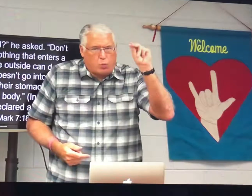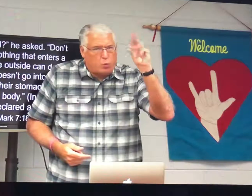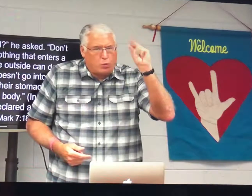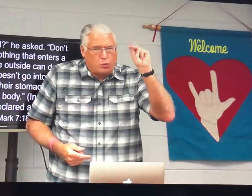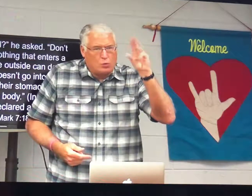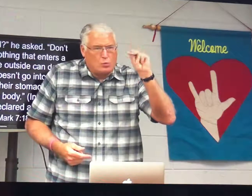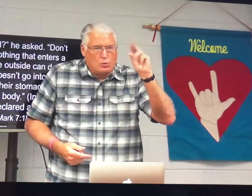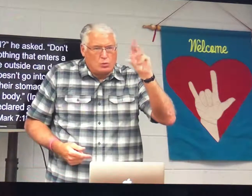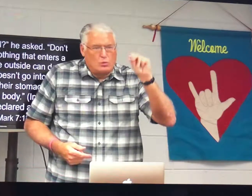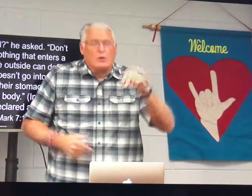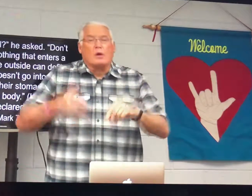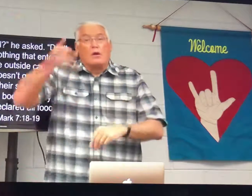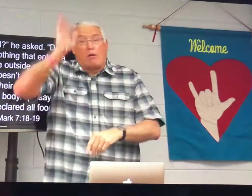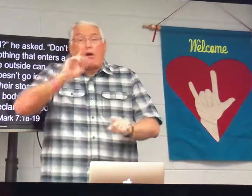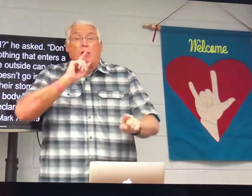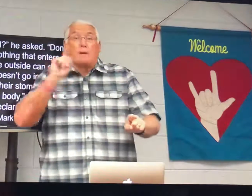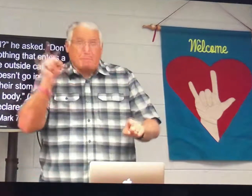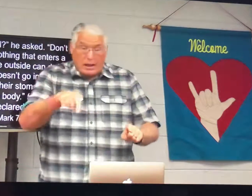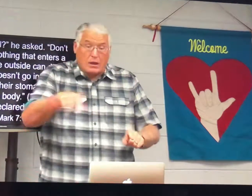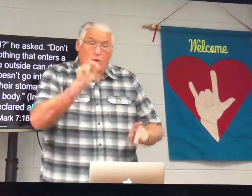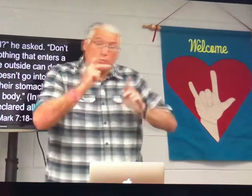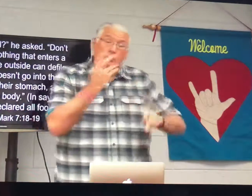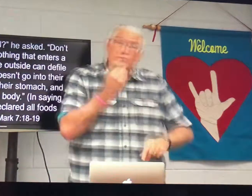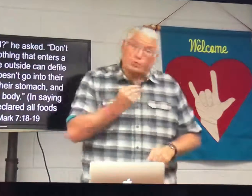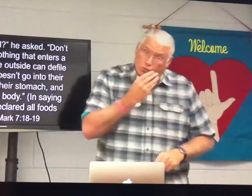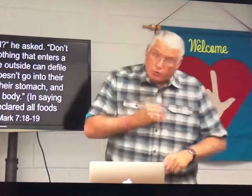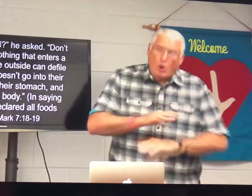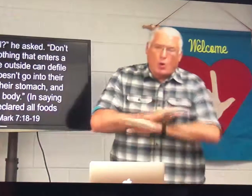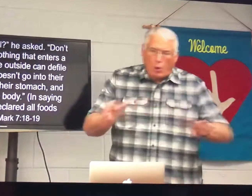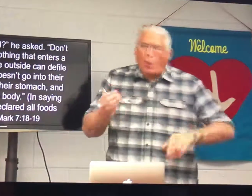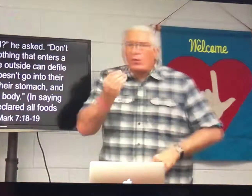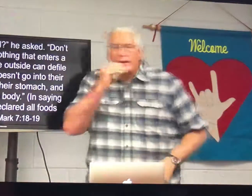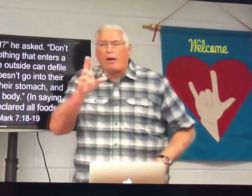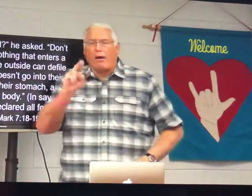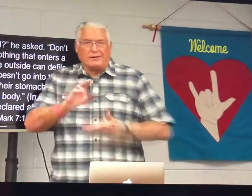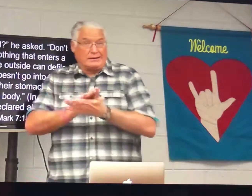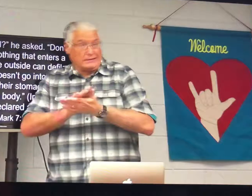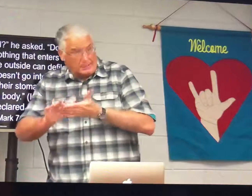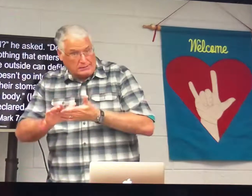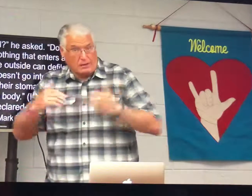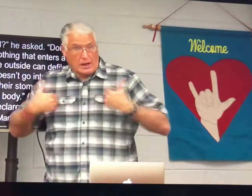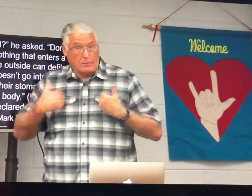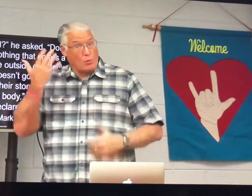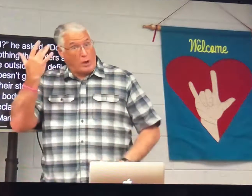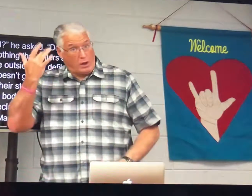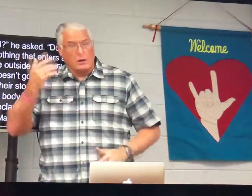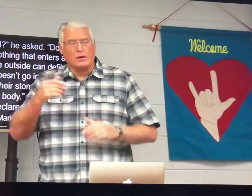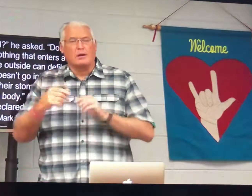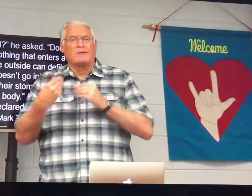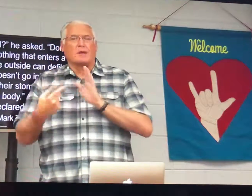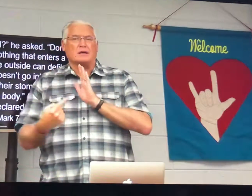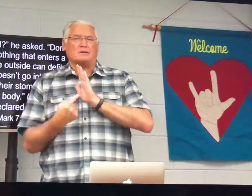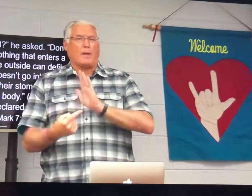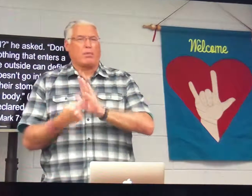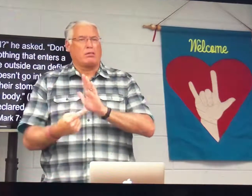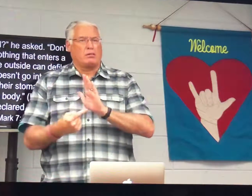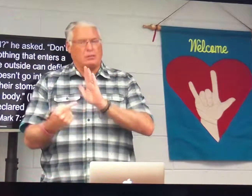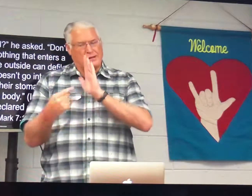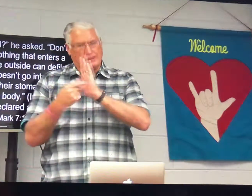of the Tampa Bay Rays. By Publix, where shopping is a pleasure. And by Geico, the 15 minutes could save